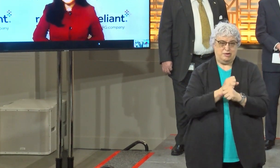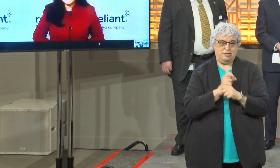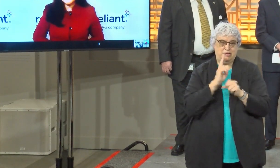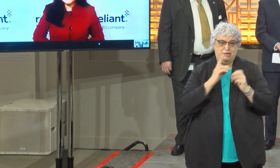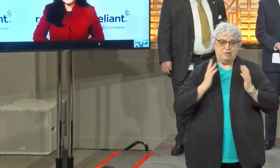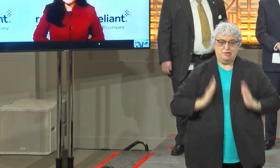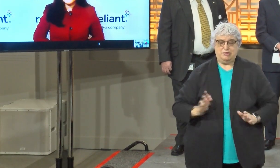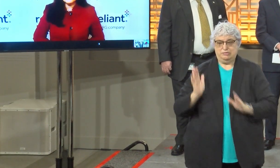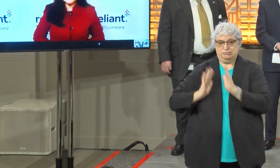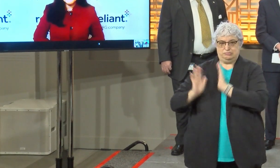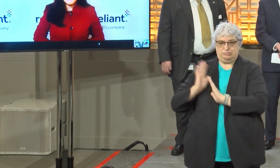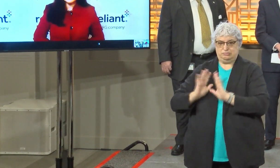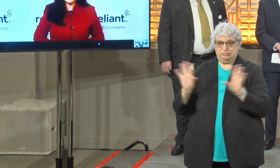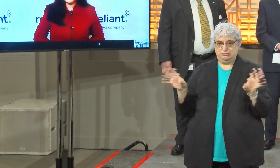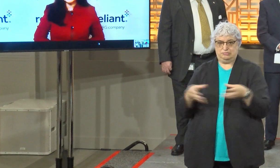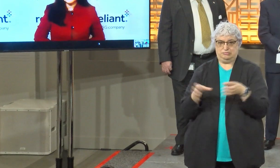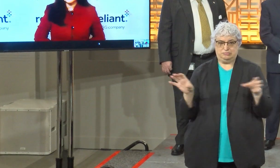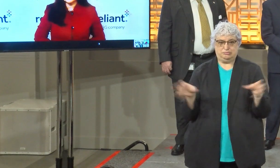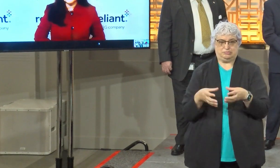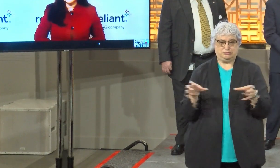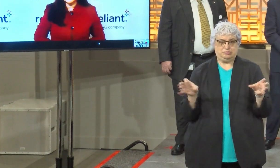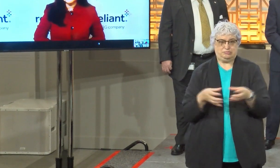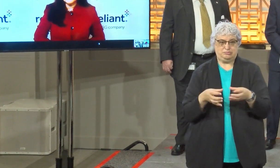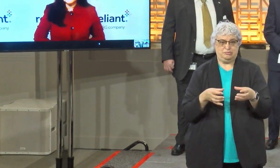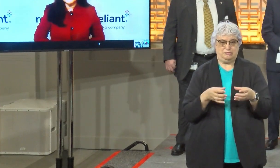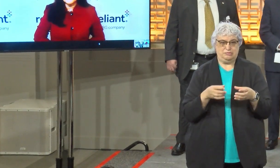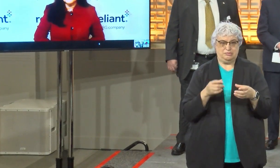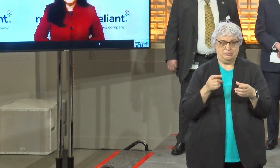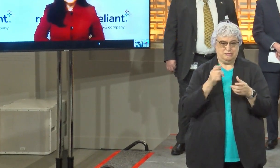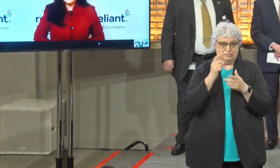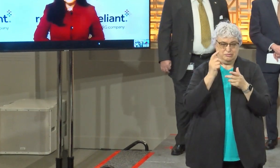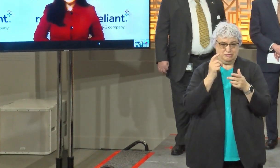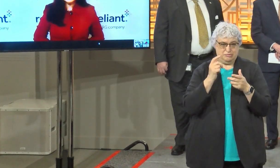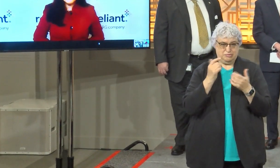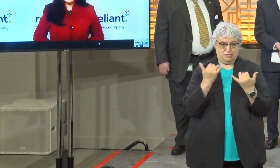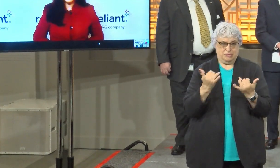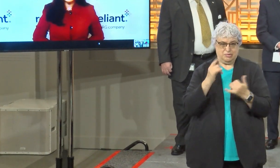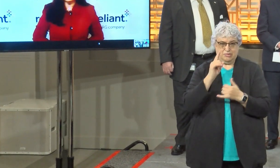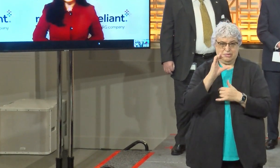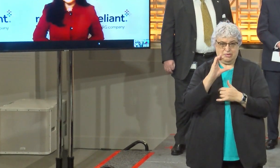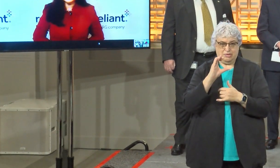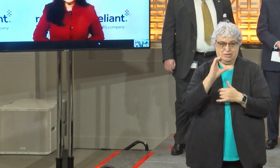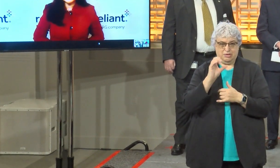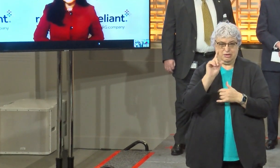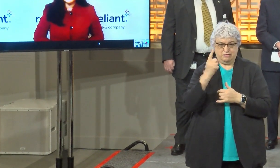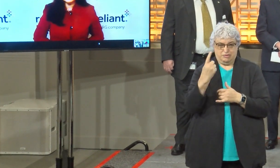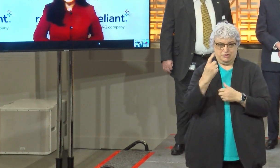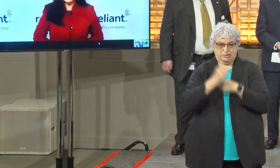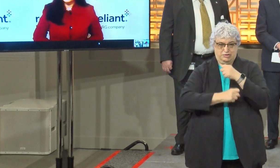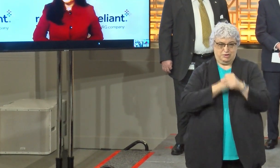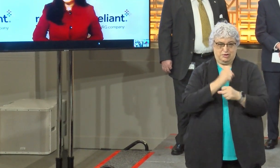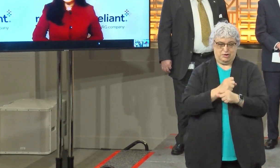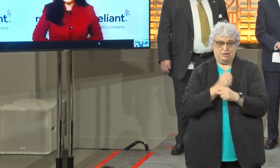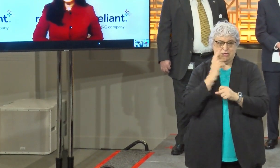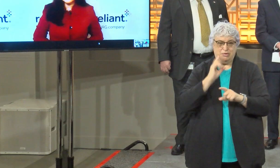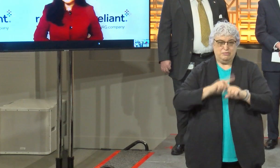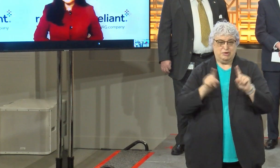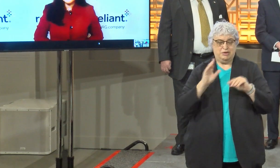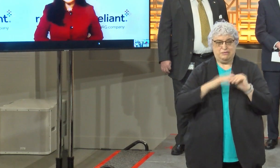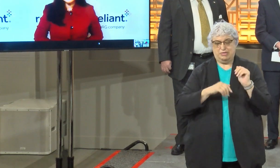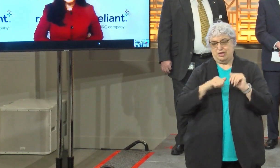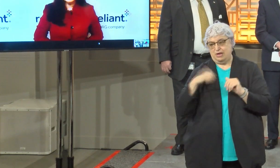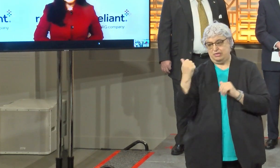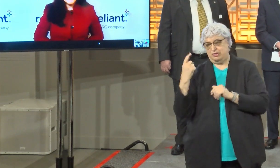Houstonian ancestors have been gathering to celebrate the season. And while this 101st year will be different from the